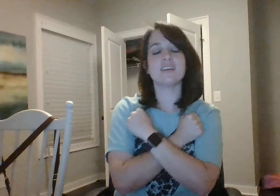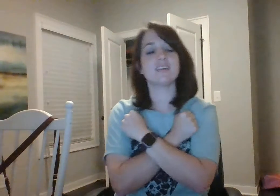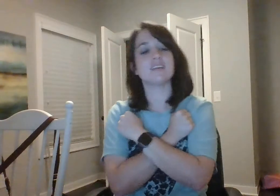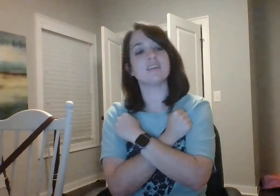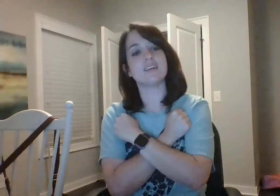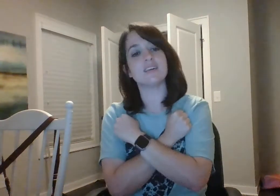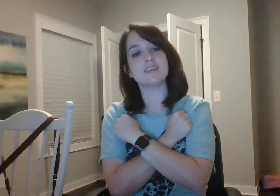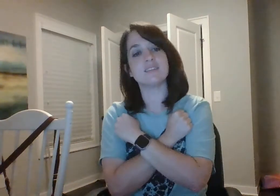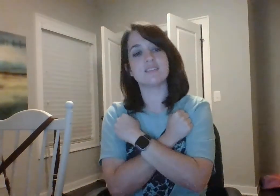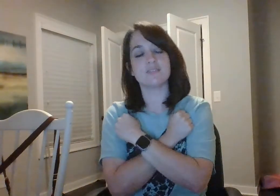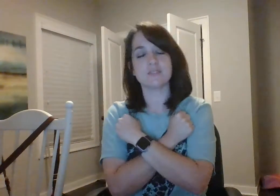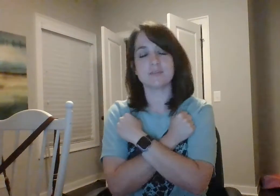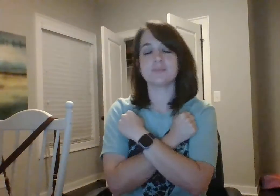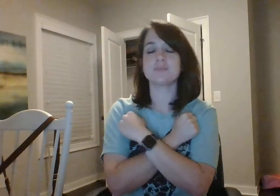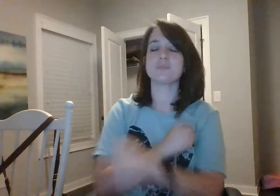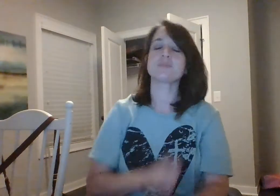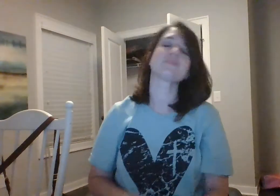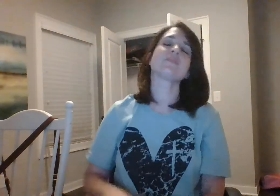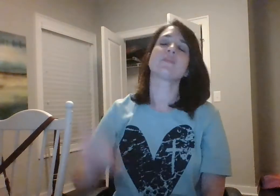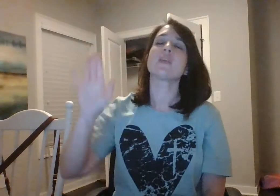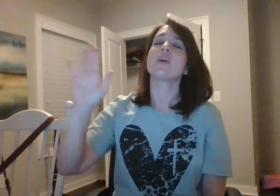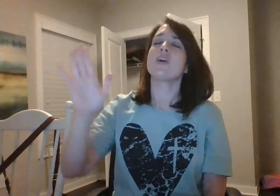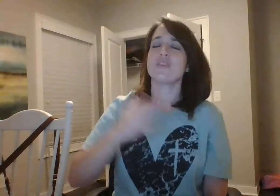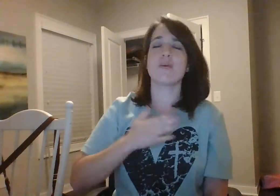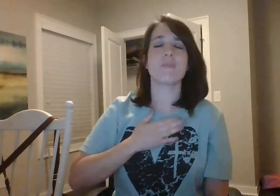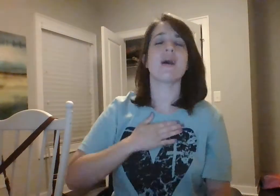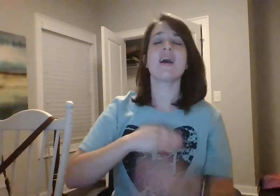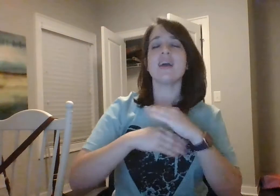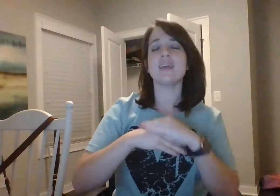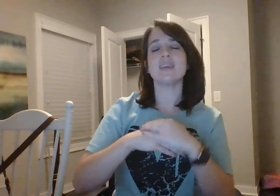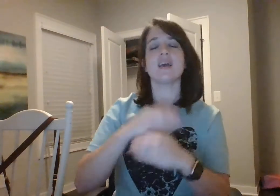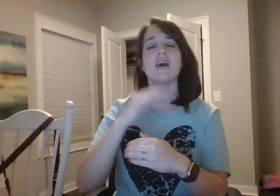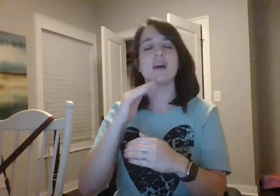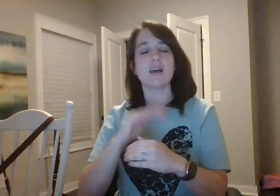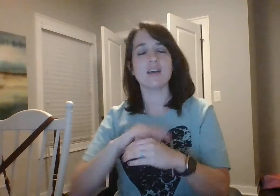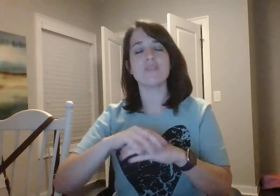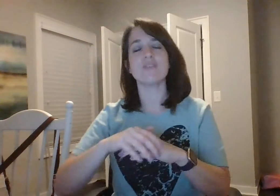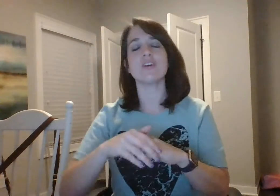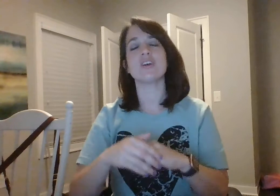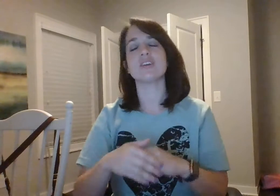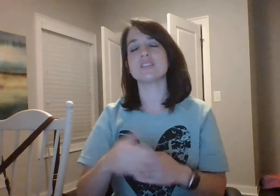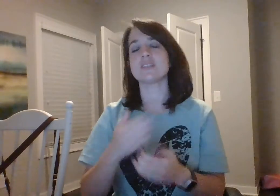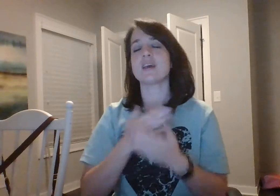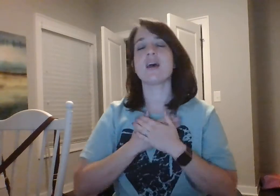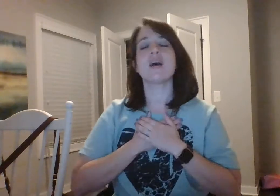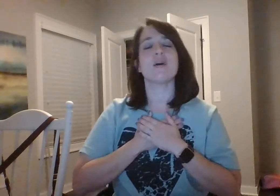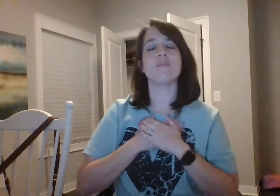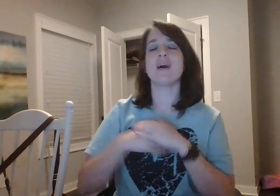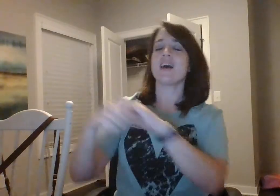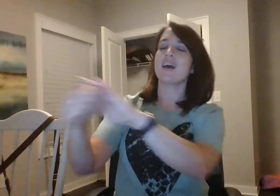comfort My